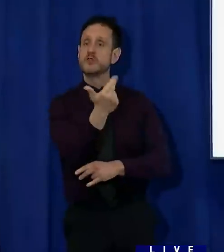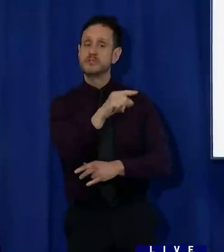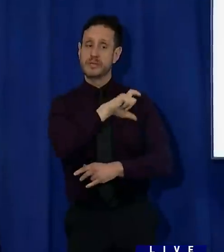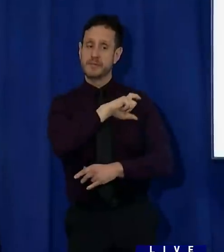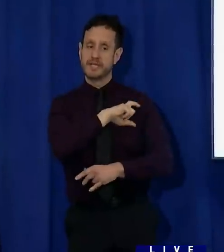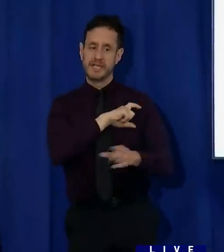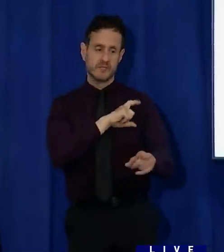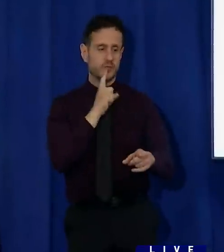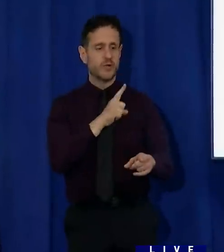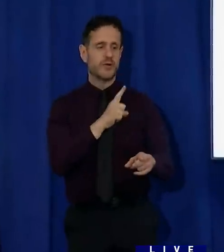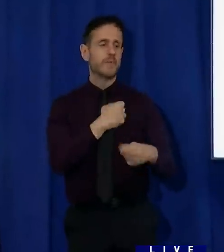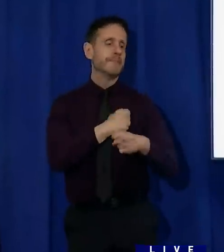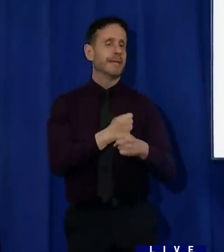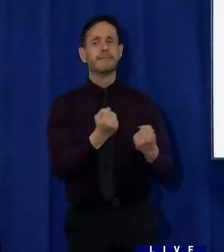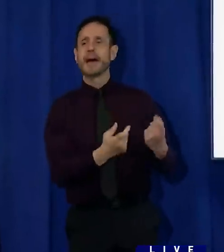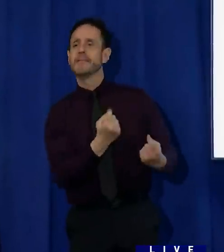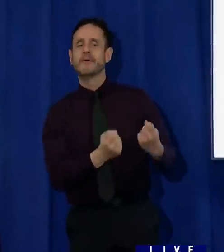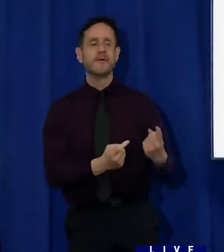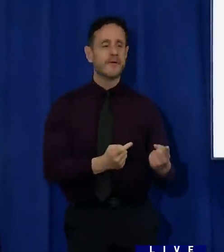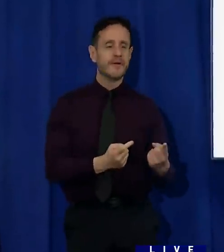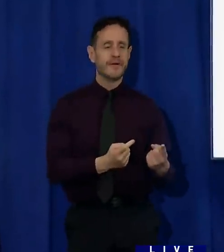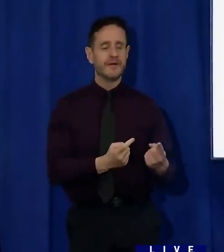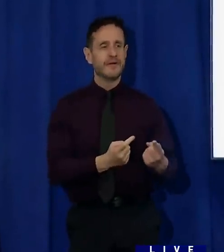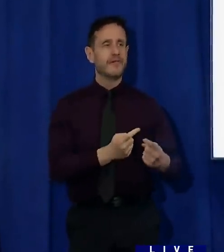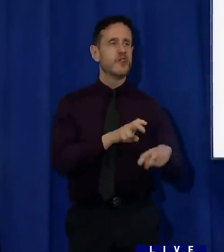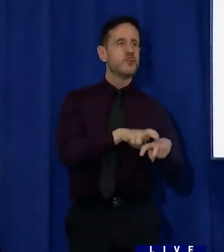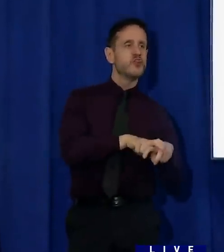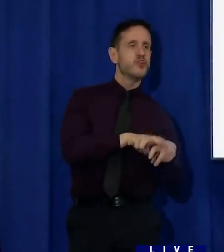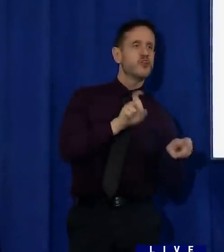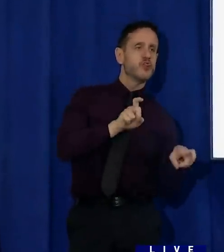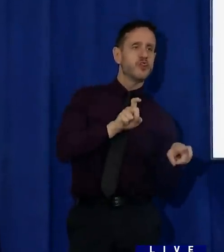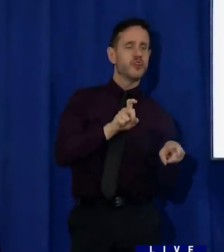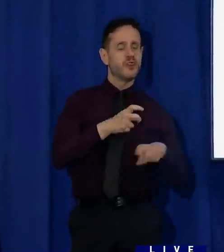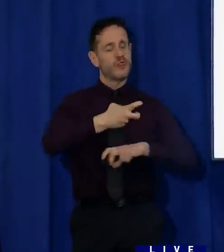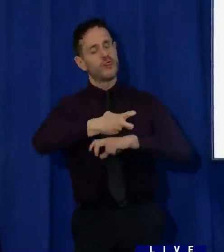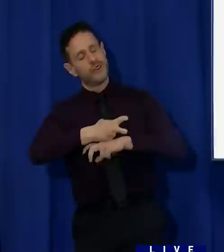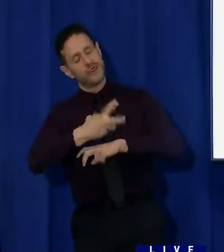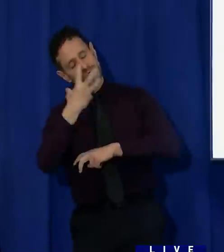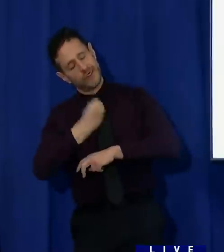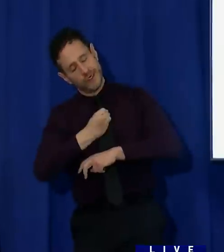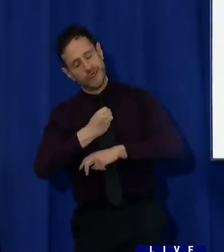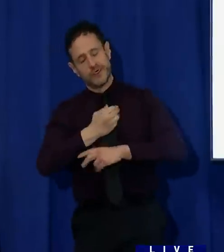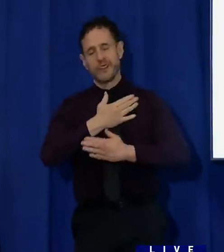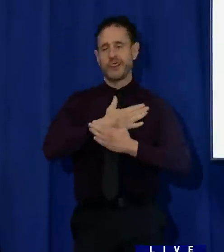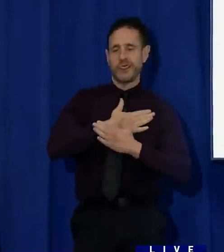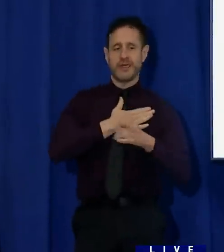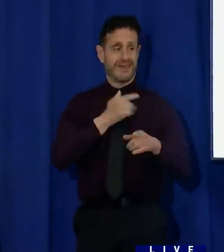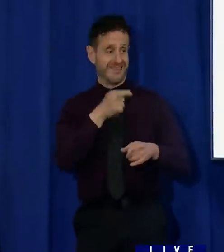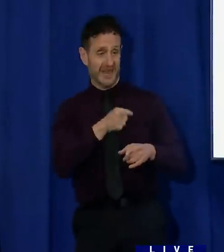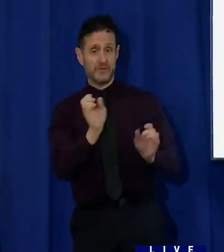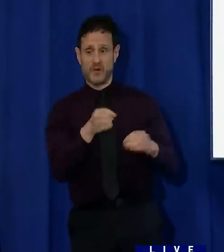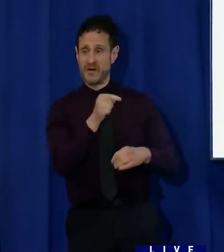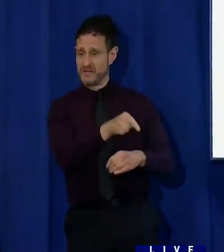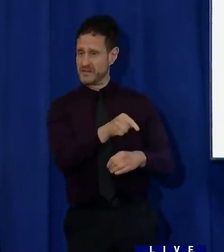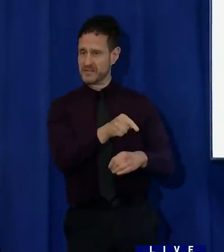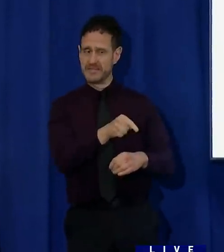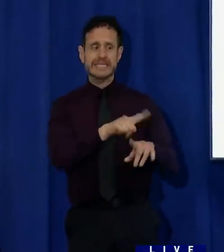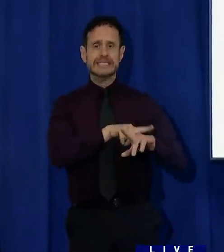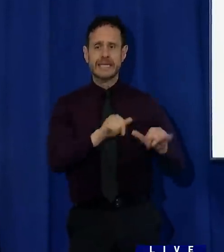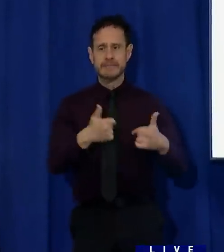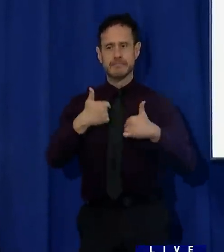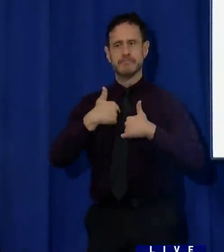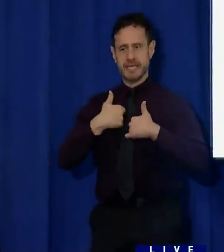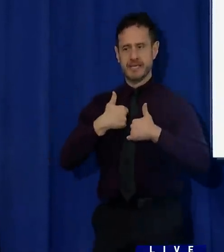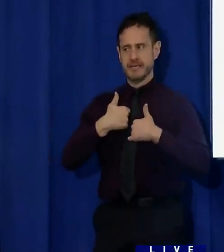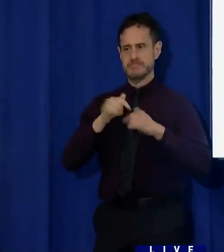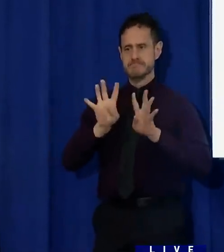popping popcorn, taking a nap, relaxing inside this office, I was standing shoulder